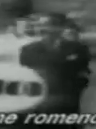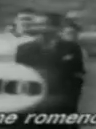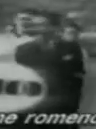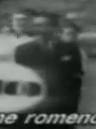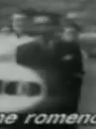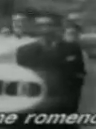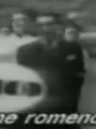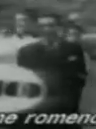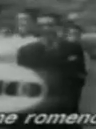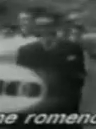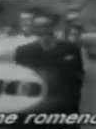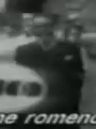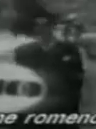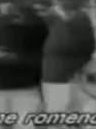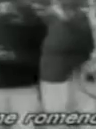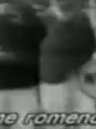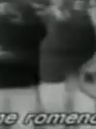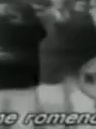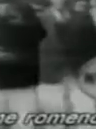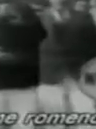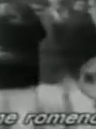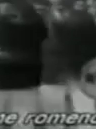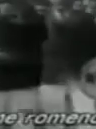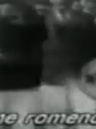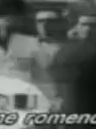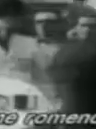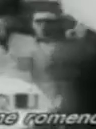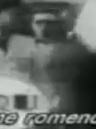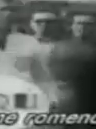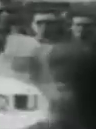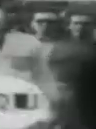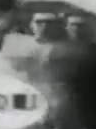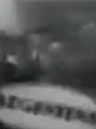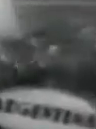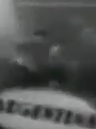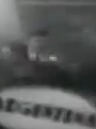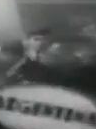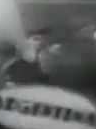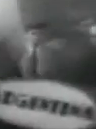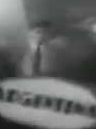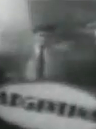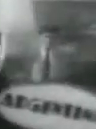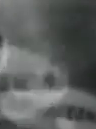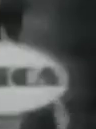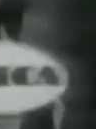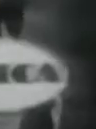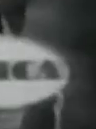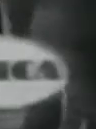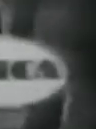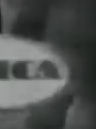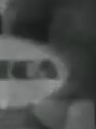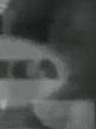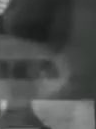opening ceremony, including a Romanian team, personally selected by King Carol.